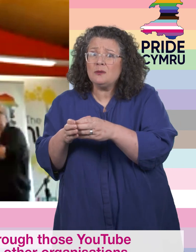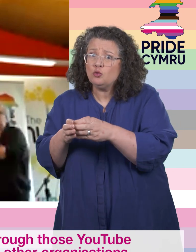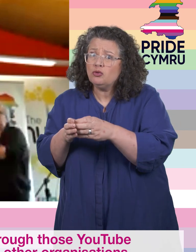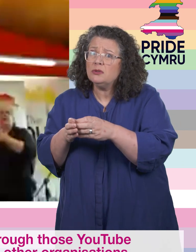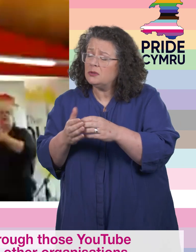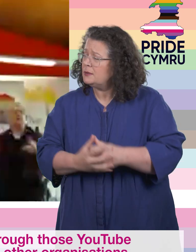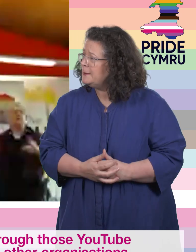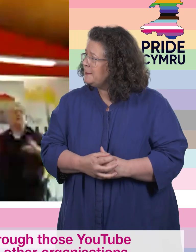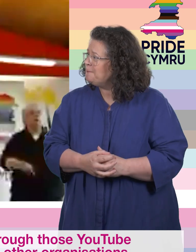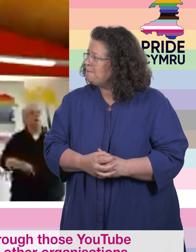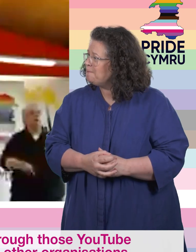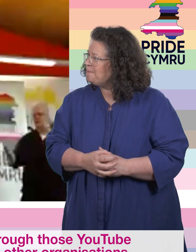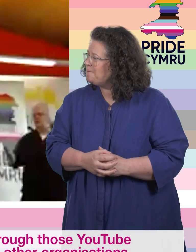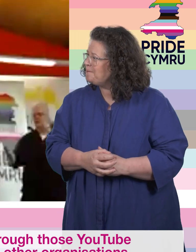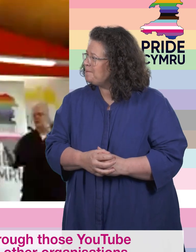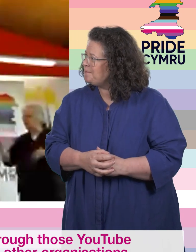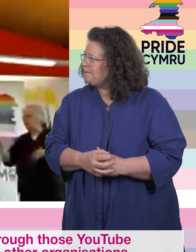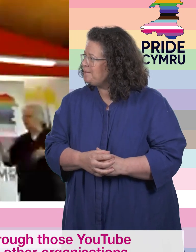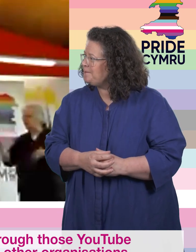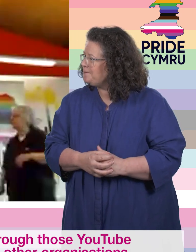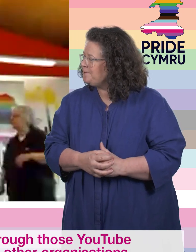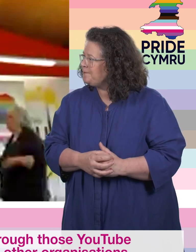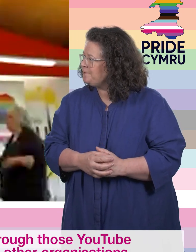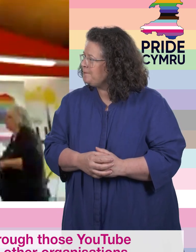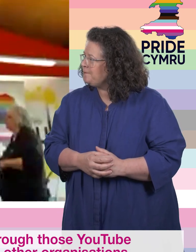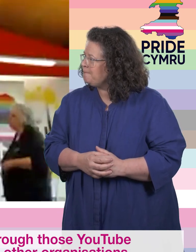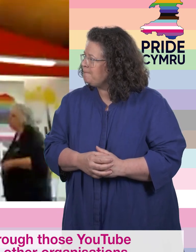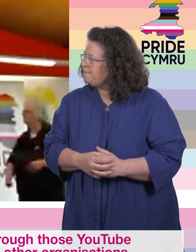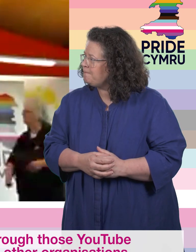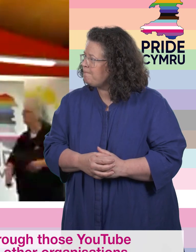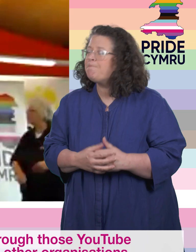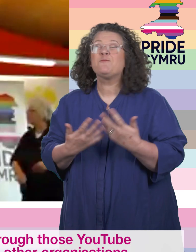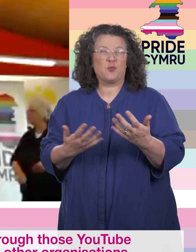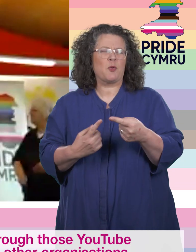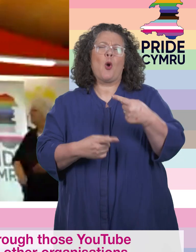those YouTube channels and through working with other organisations.